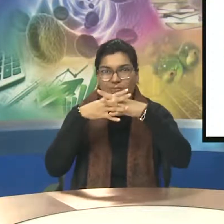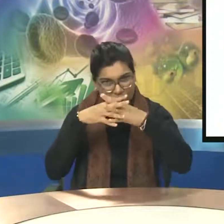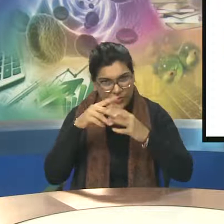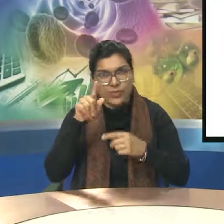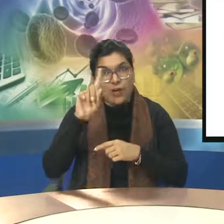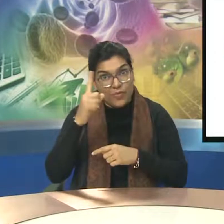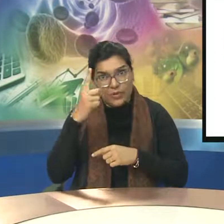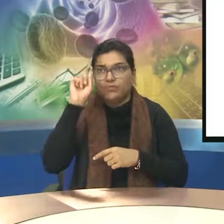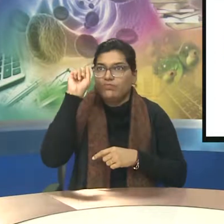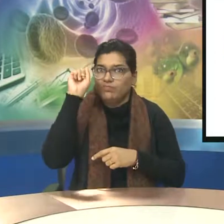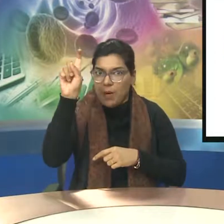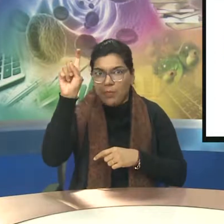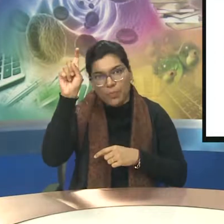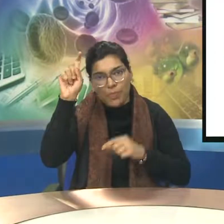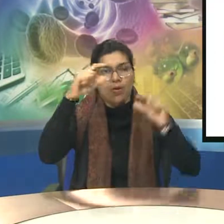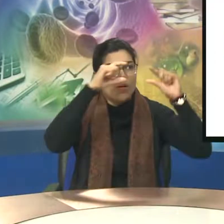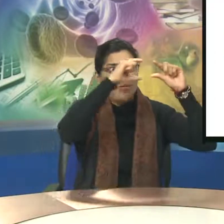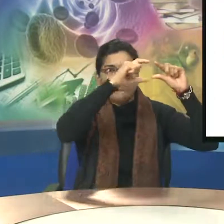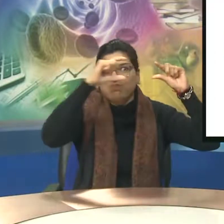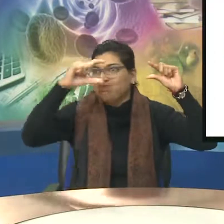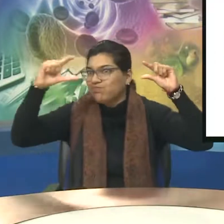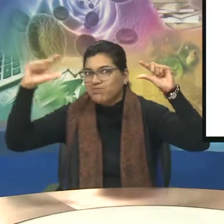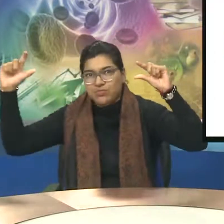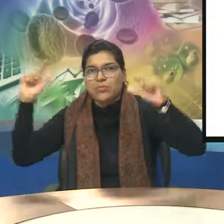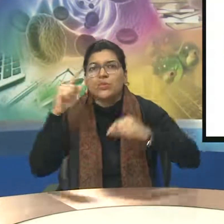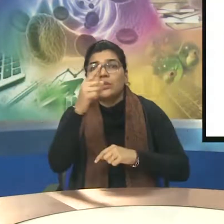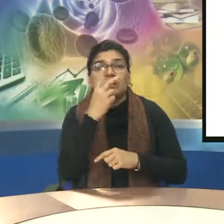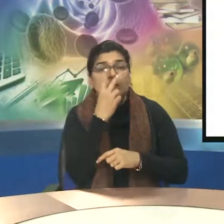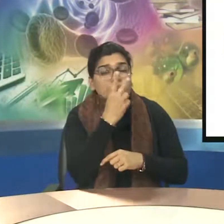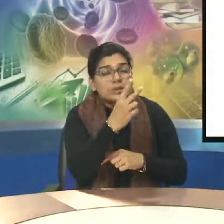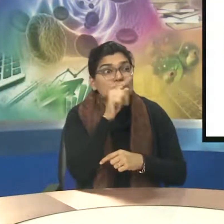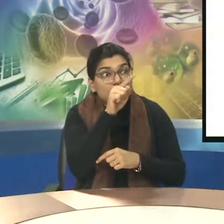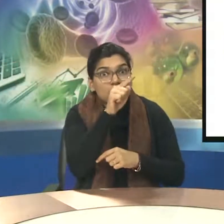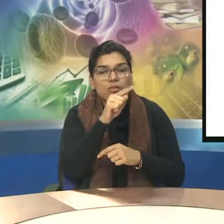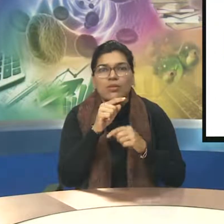Firstly, you have to click on the Review tab.